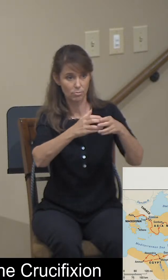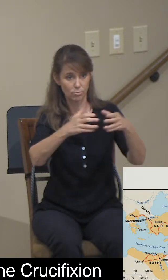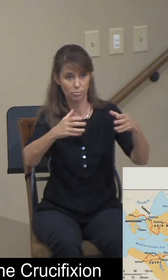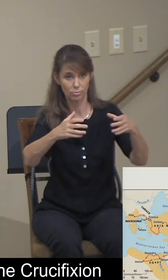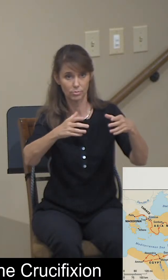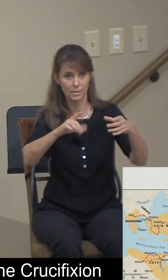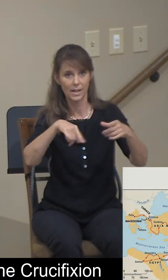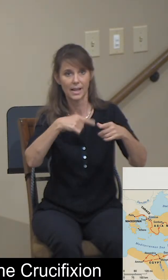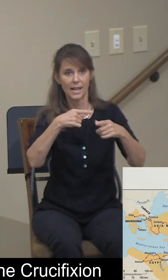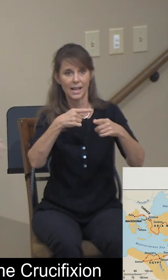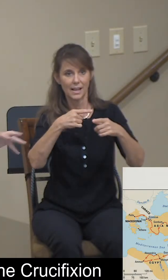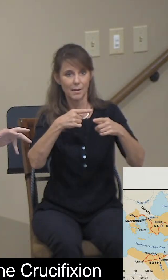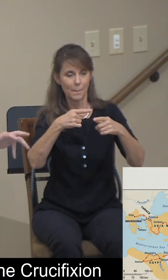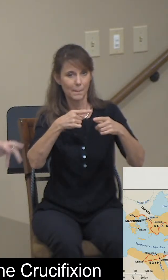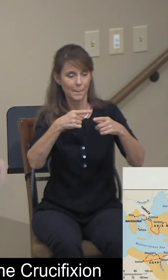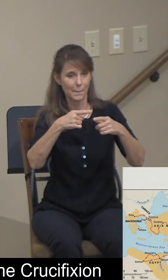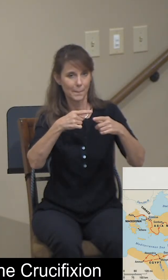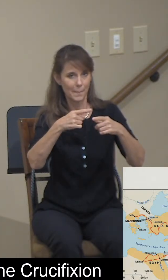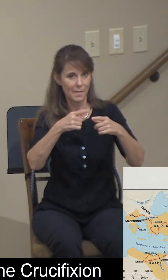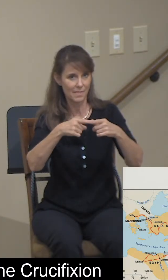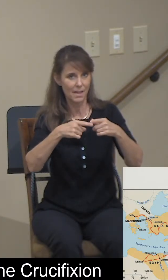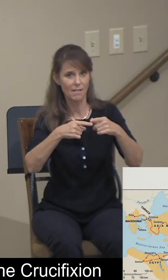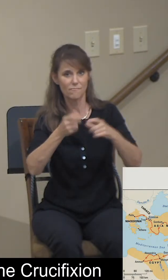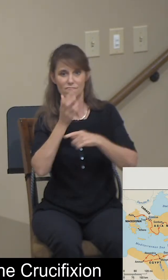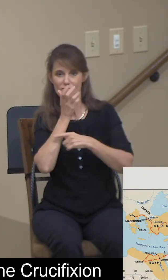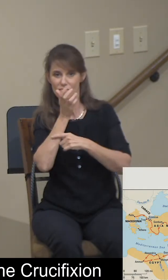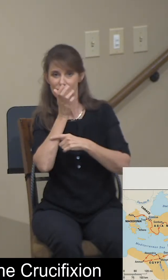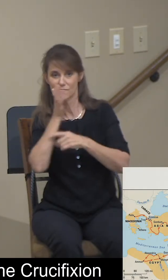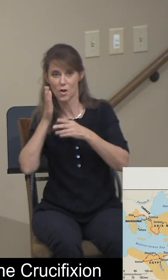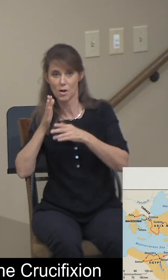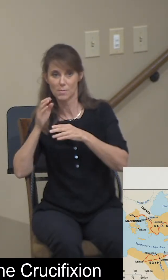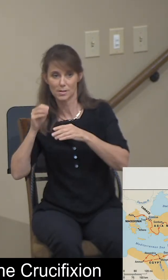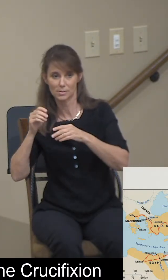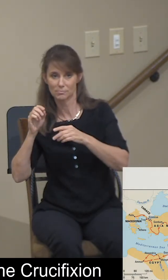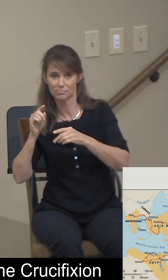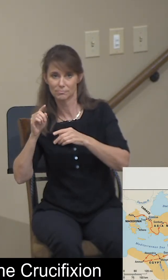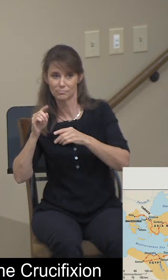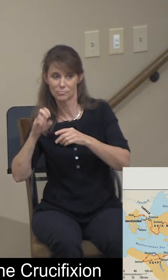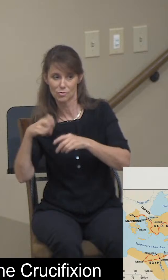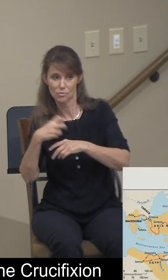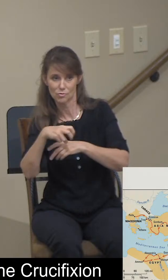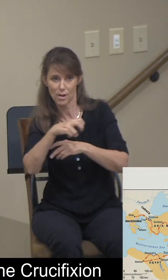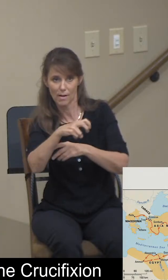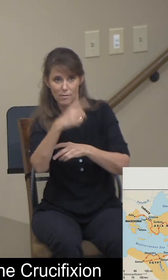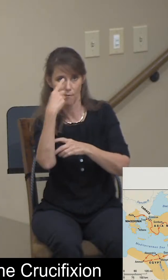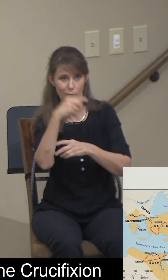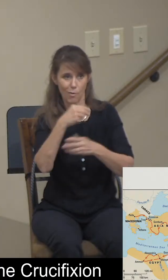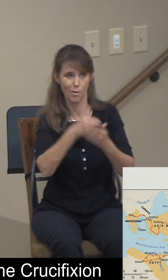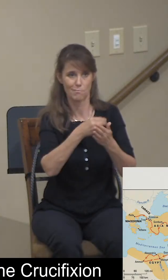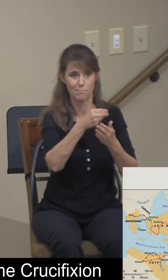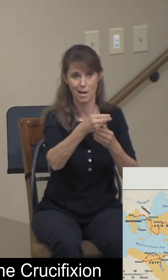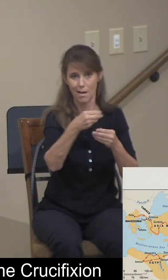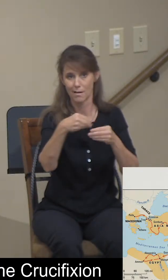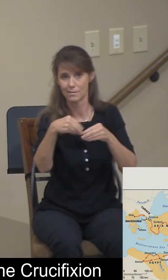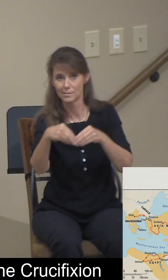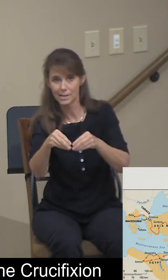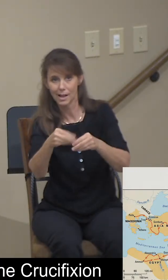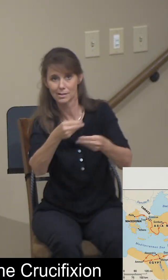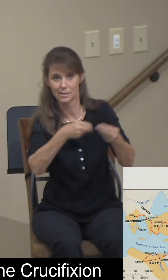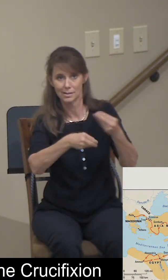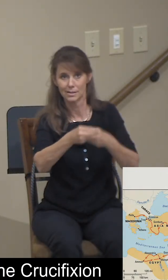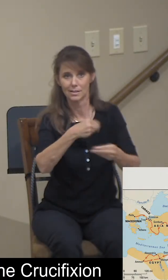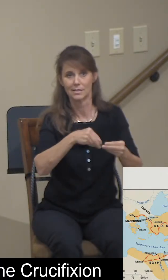target, this influence of Hellenization still spread through this. Education is always the key to